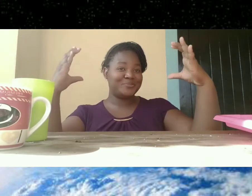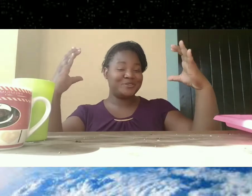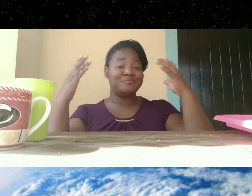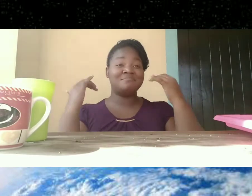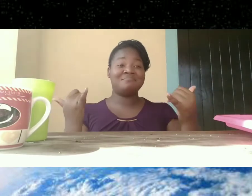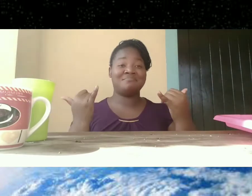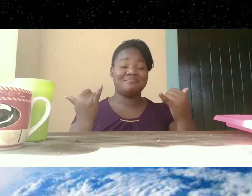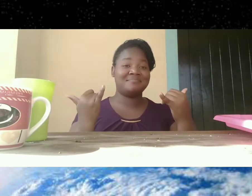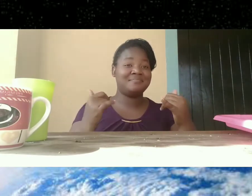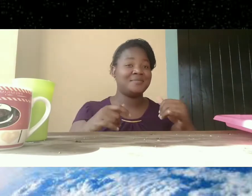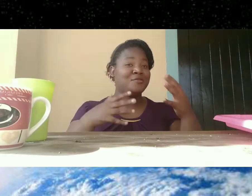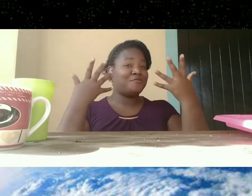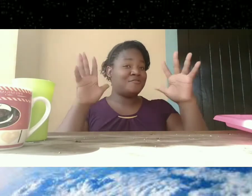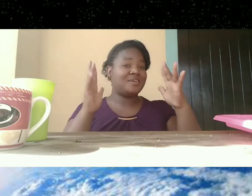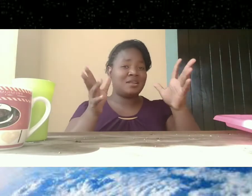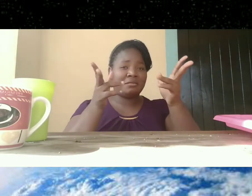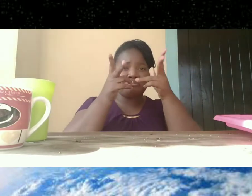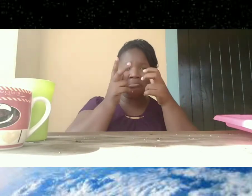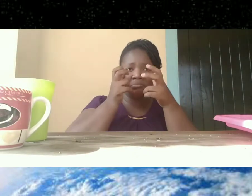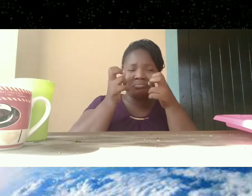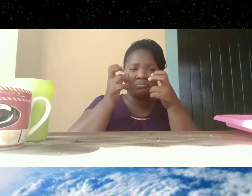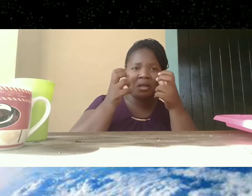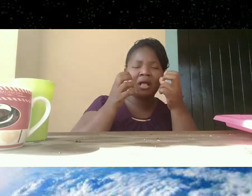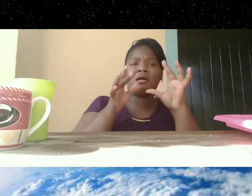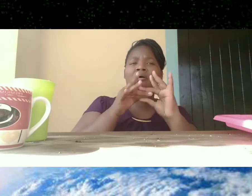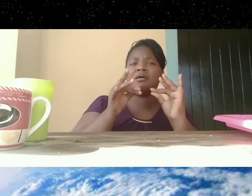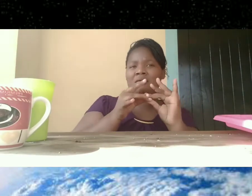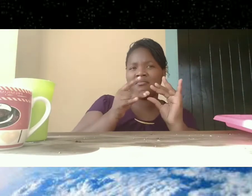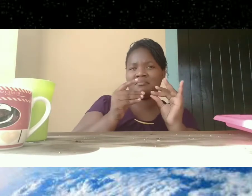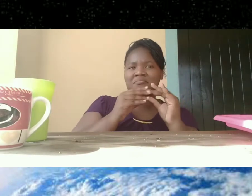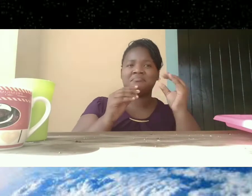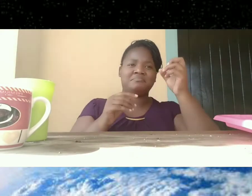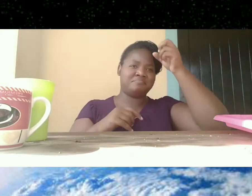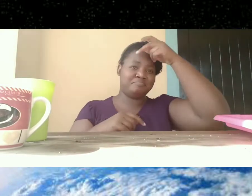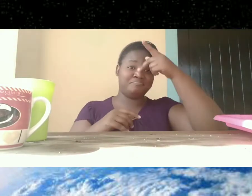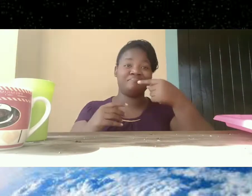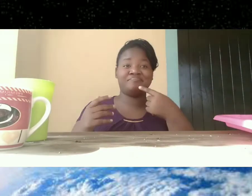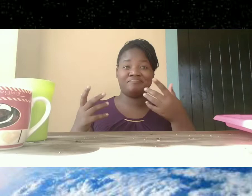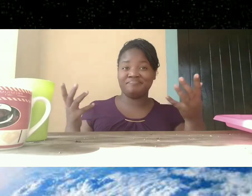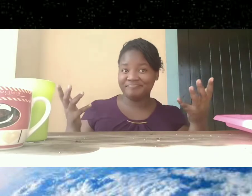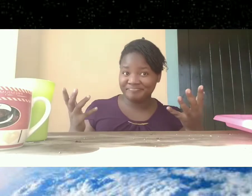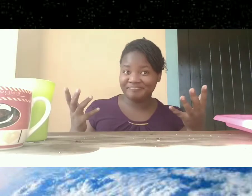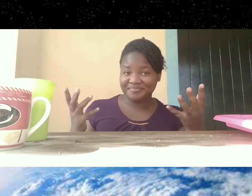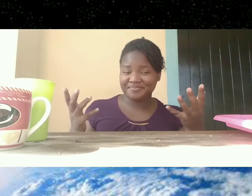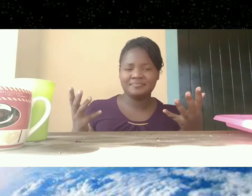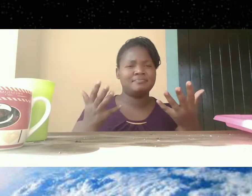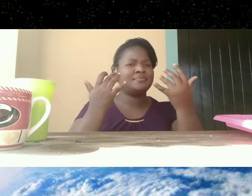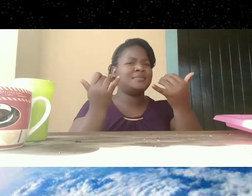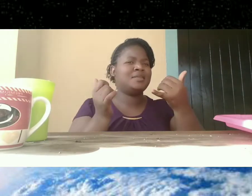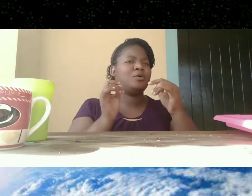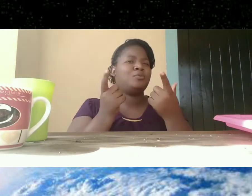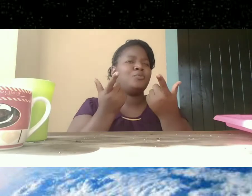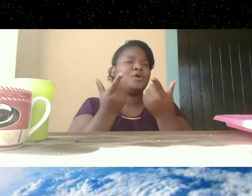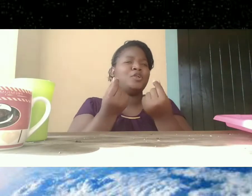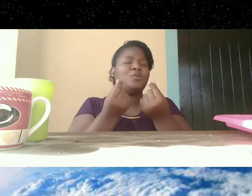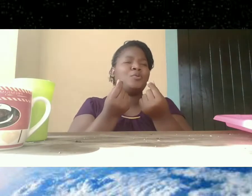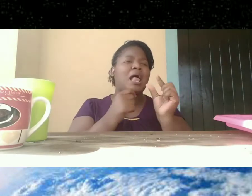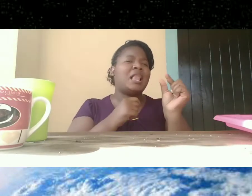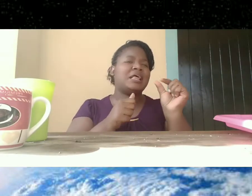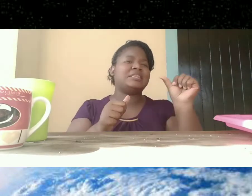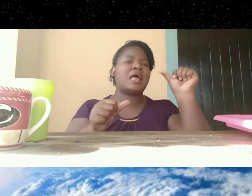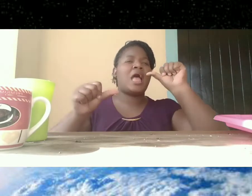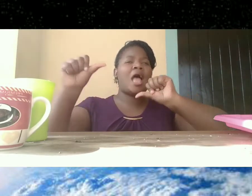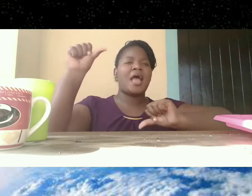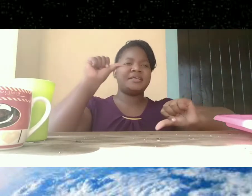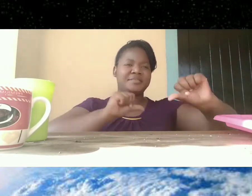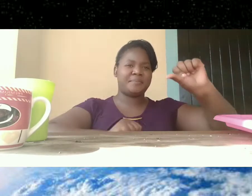Hello, my champions. So now you have already listened to the information from Mr. Parsons.